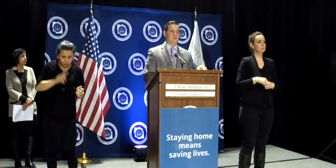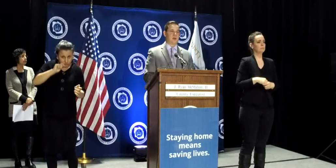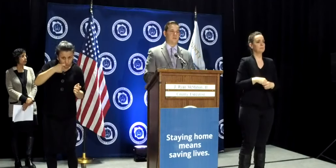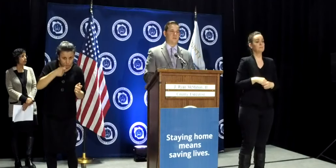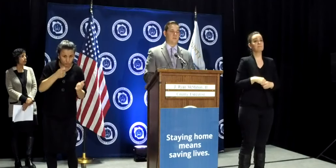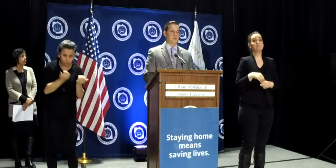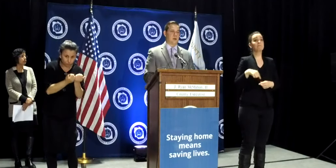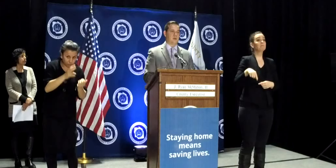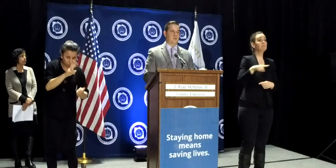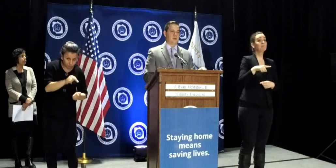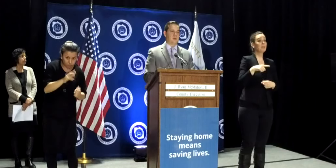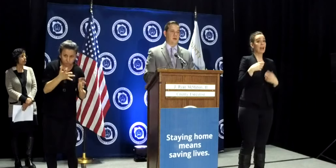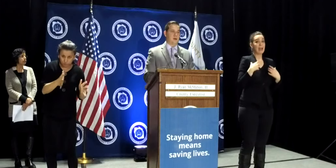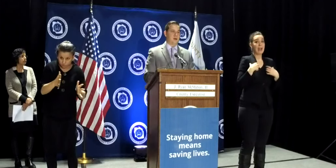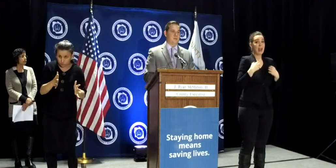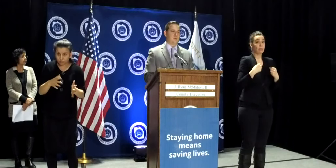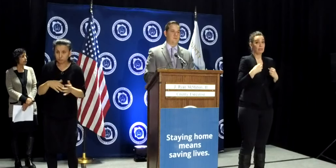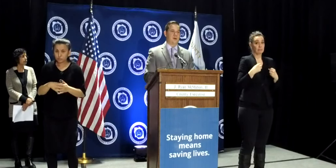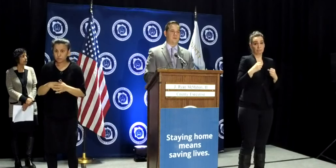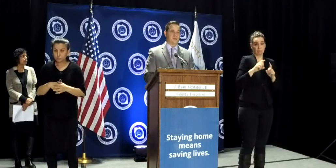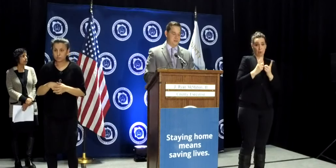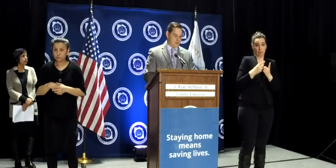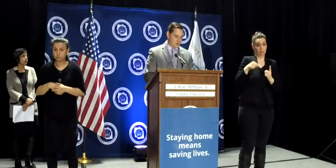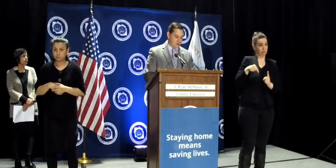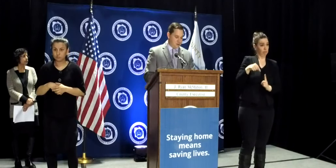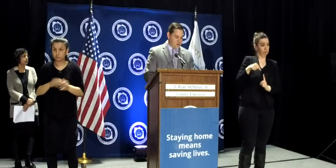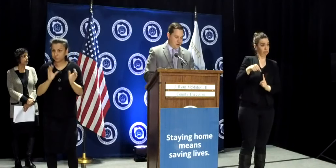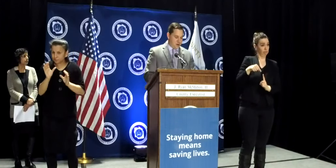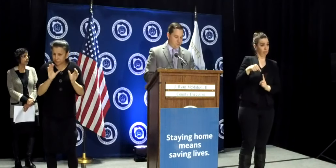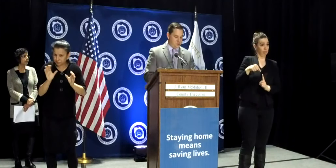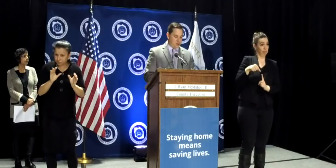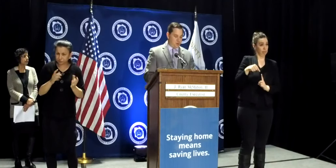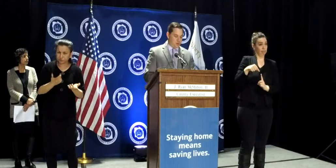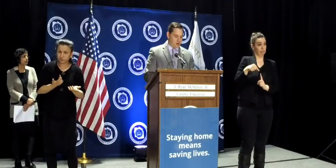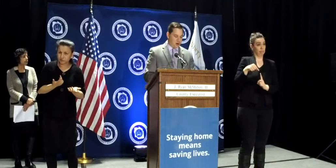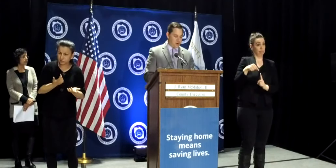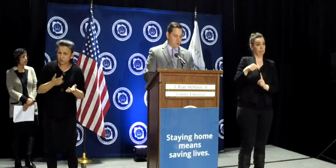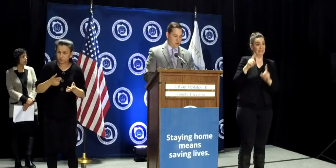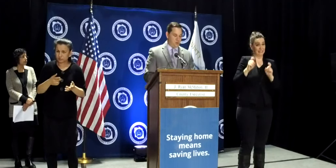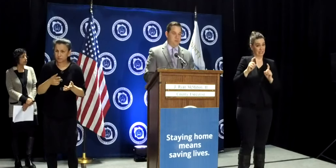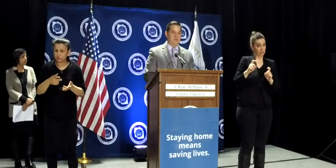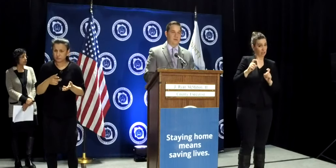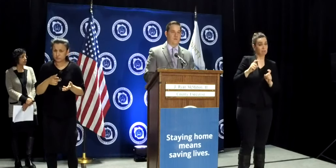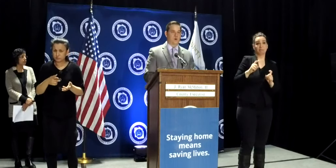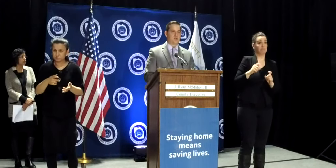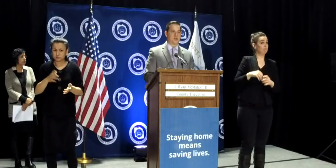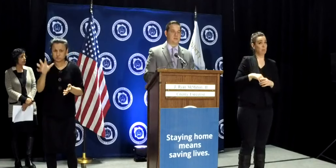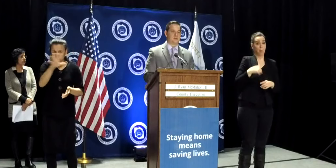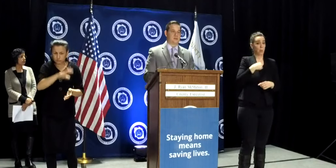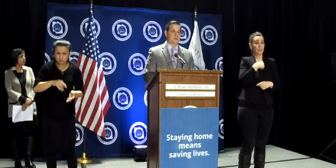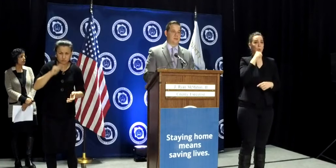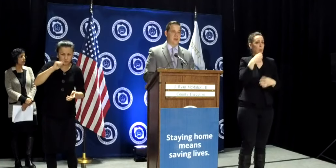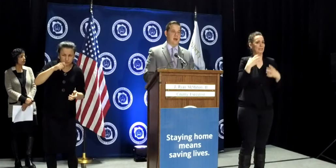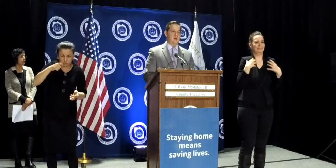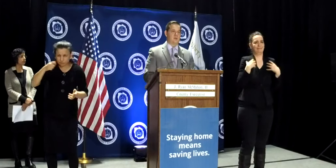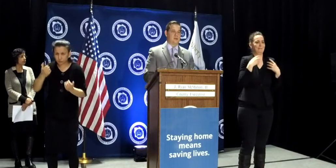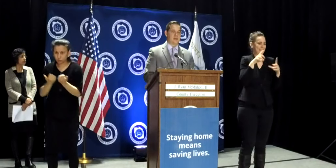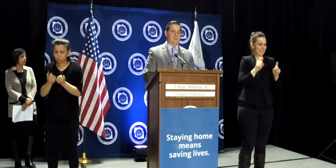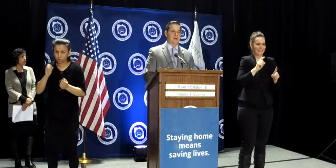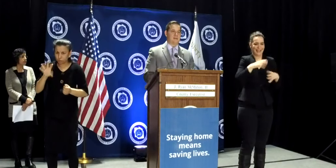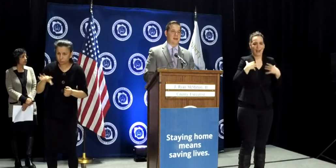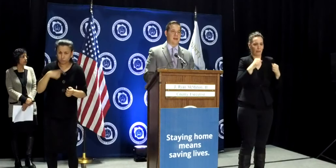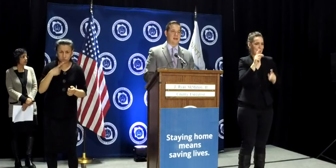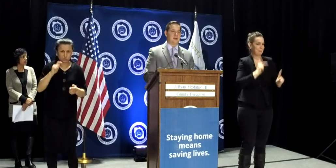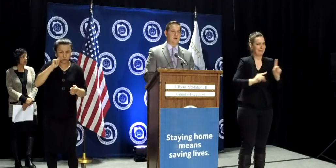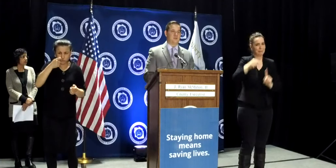tests, healthy people would probably be involved in testing. So in our community, we've been very fortunate that there's